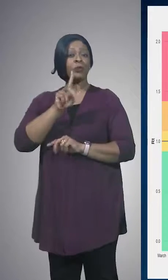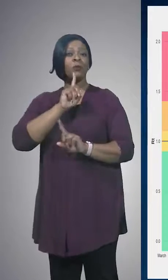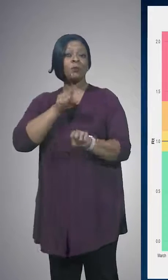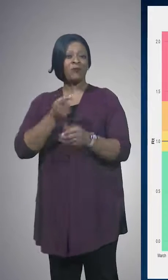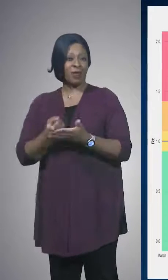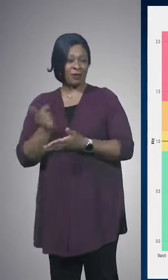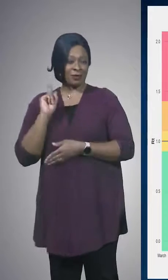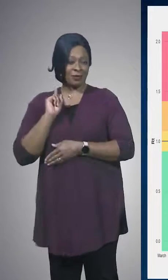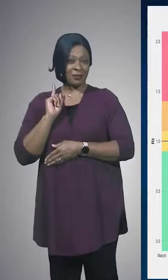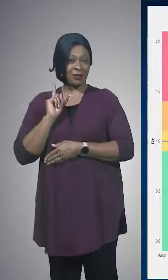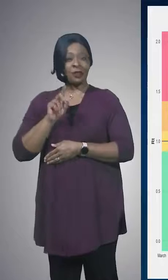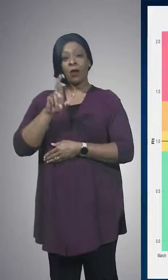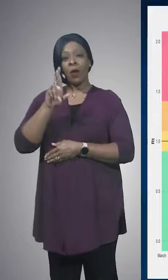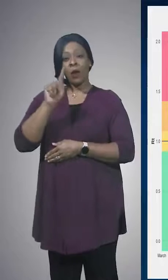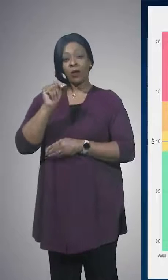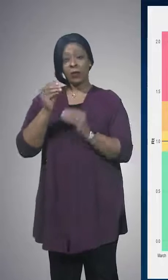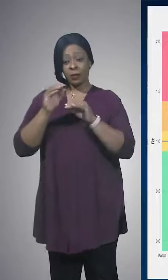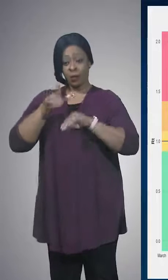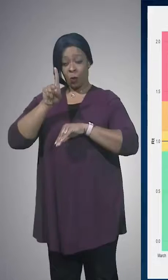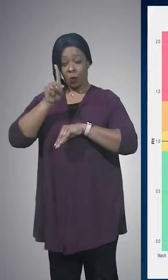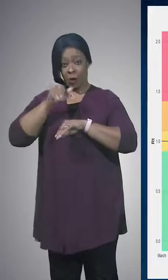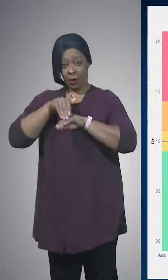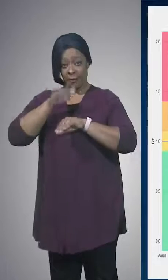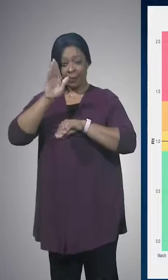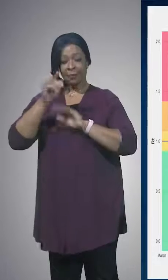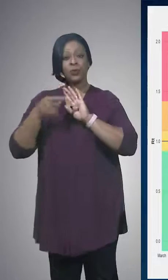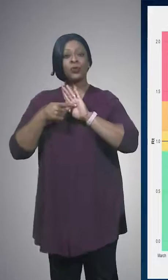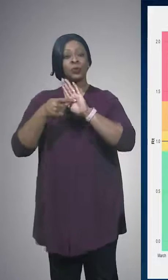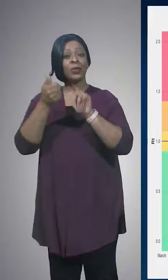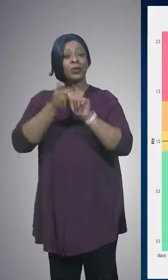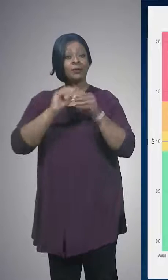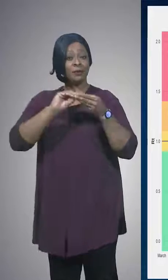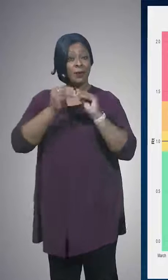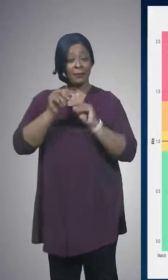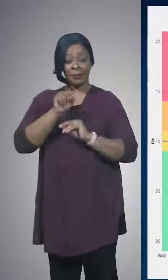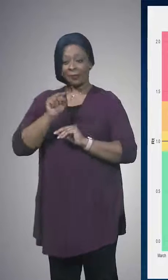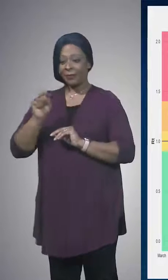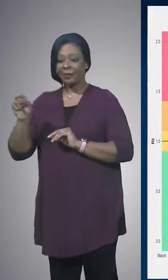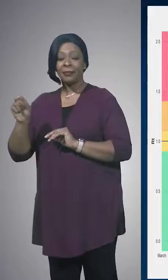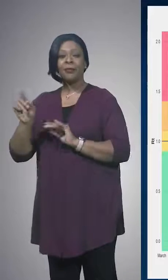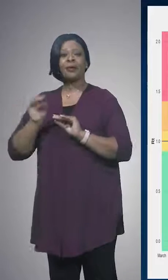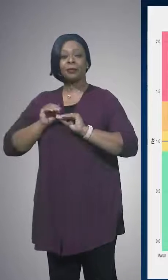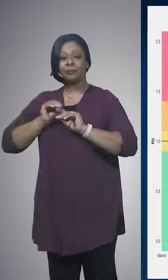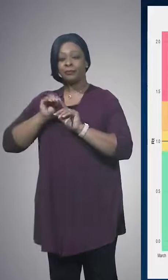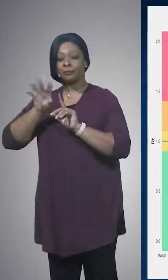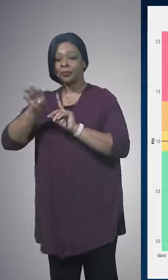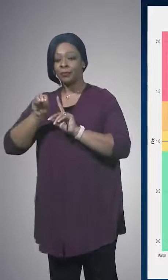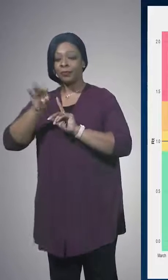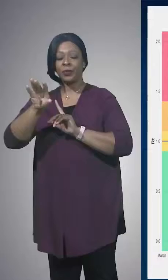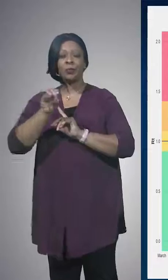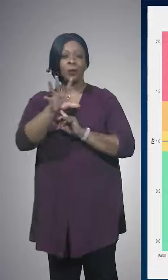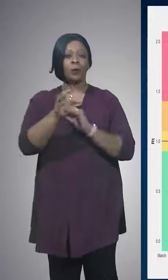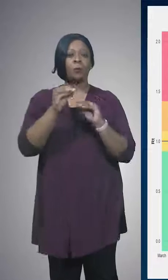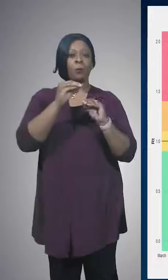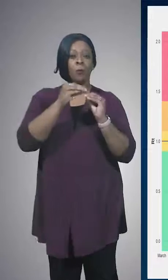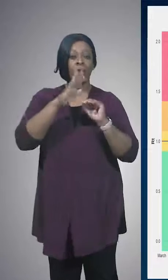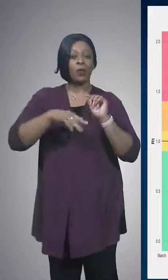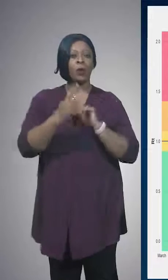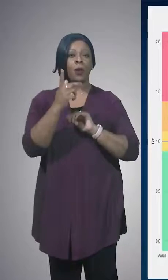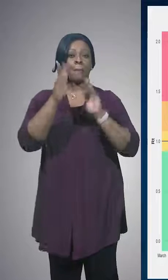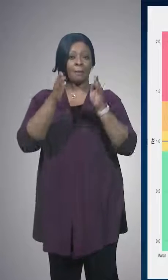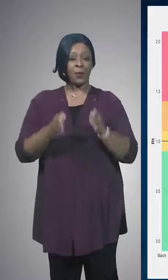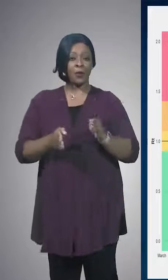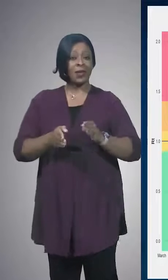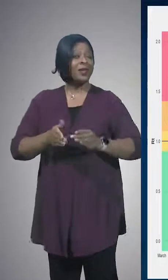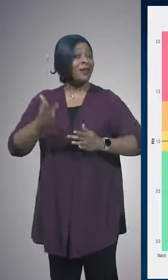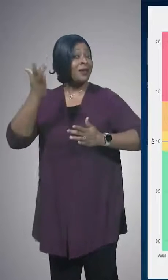week. An RT greater than 1 indicates that each case is infecting more than one other person, meaning that the